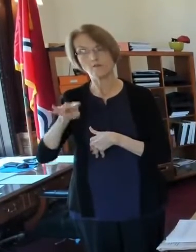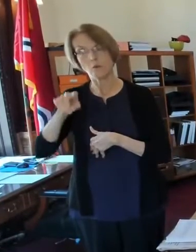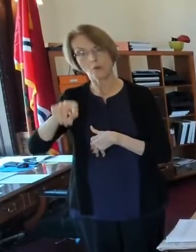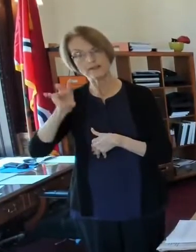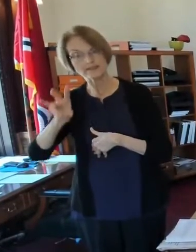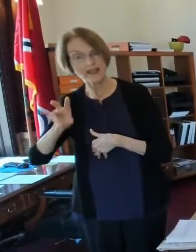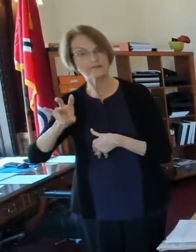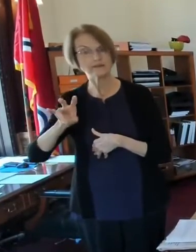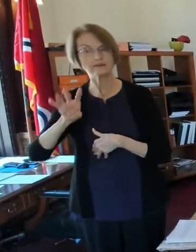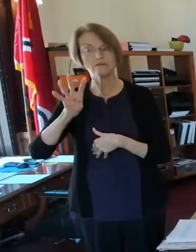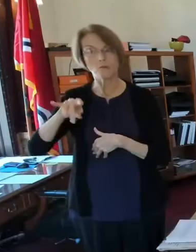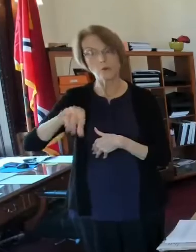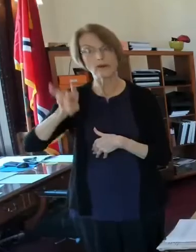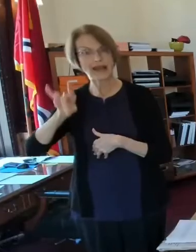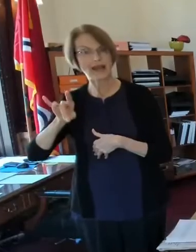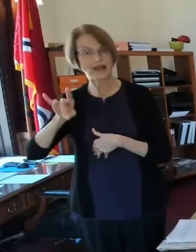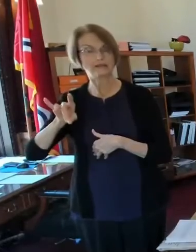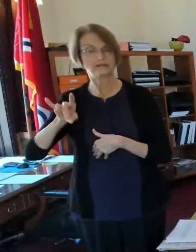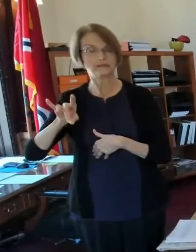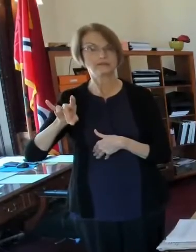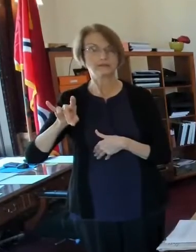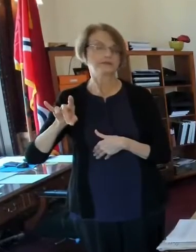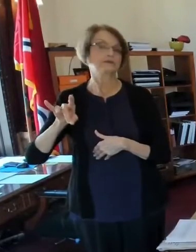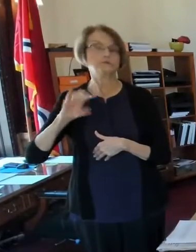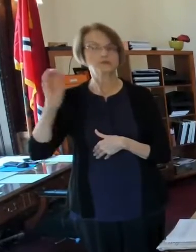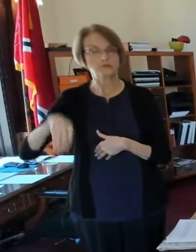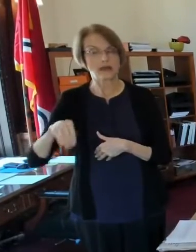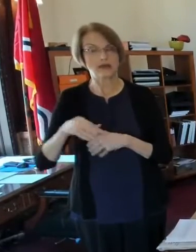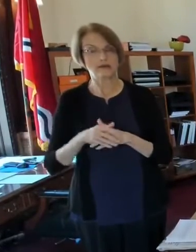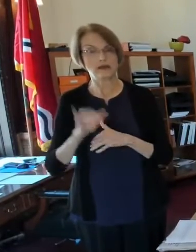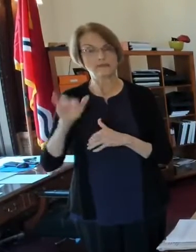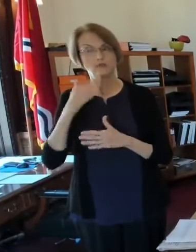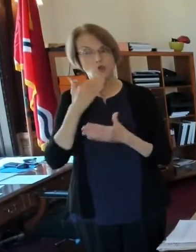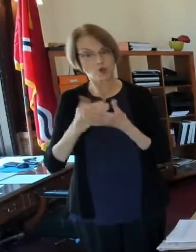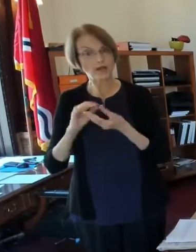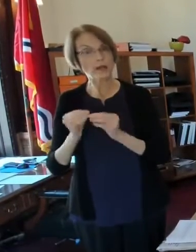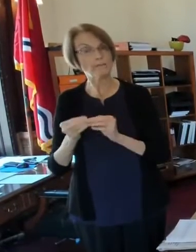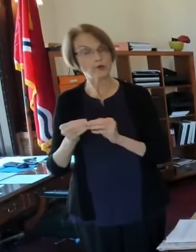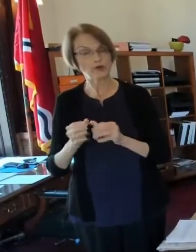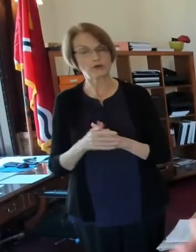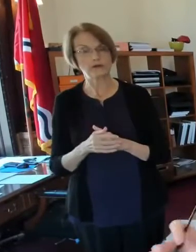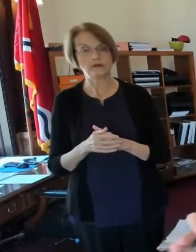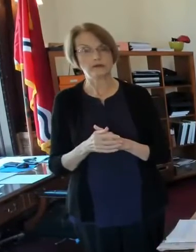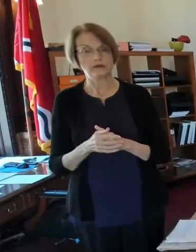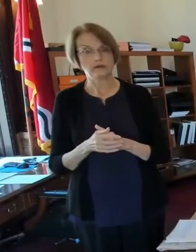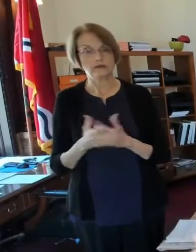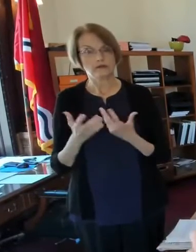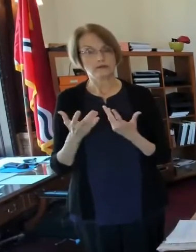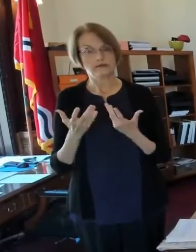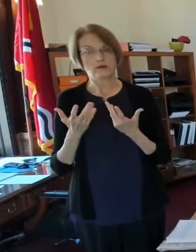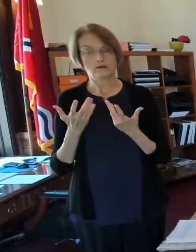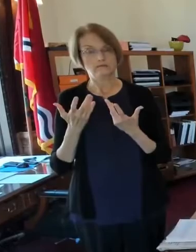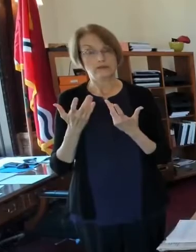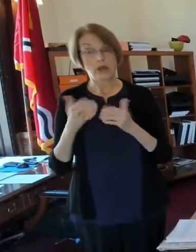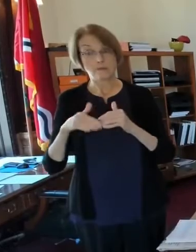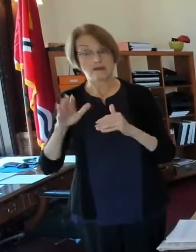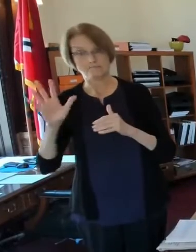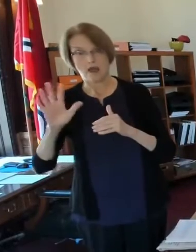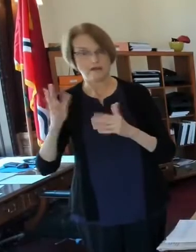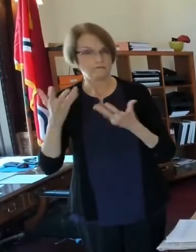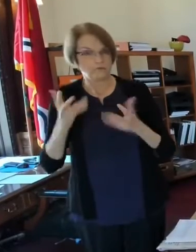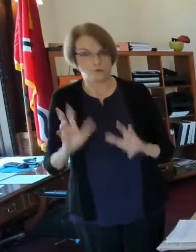4.7, 4.8, that's a pretty good number. We really don't want to bump up there above